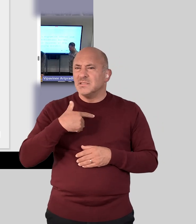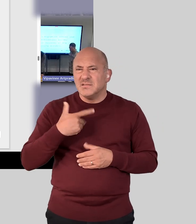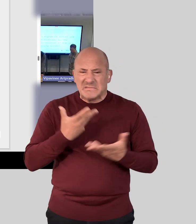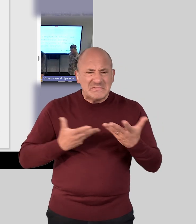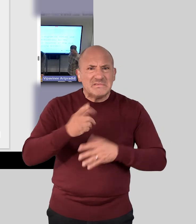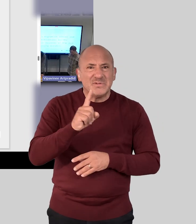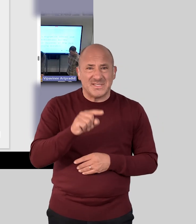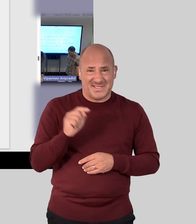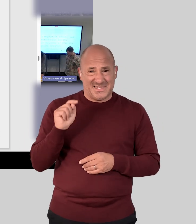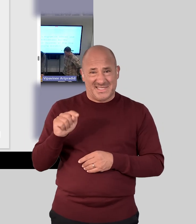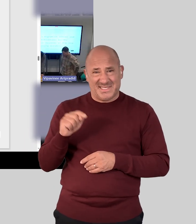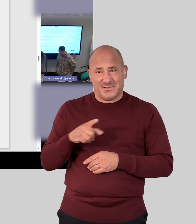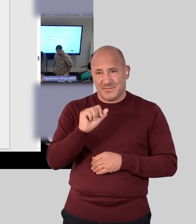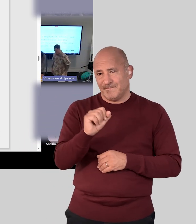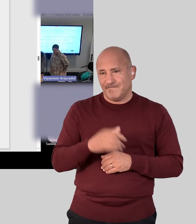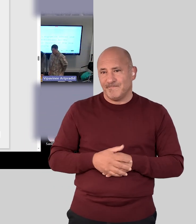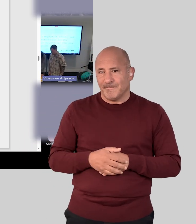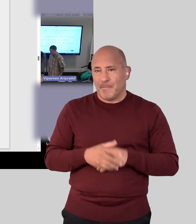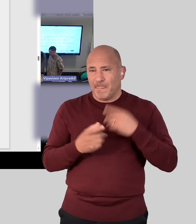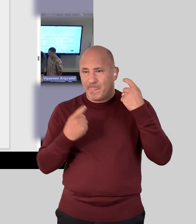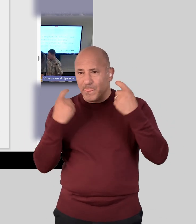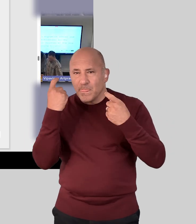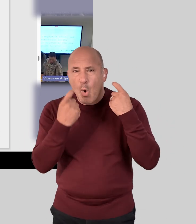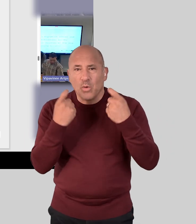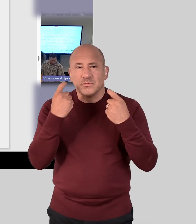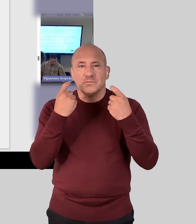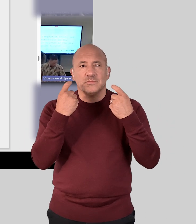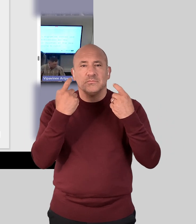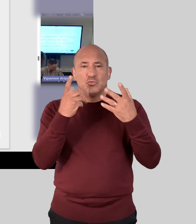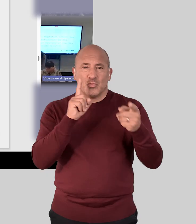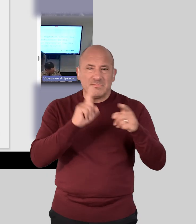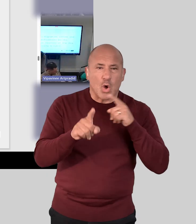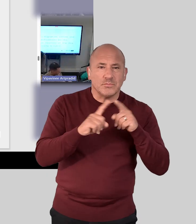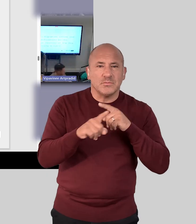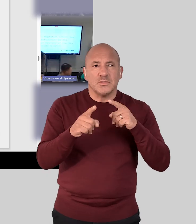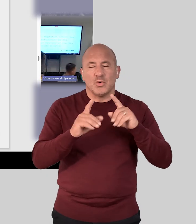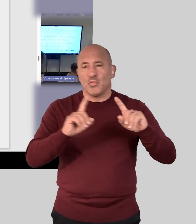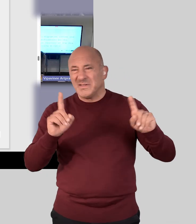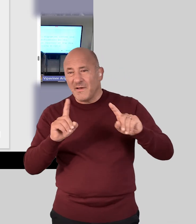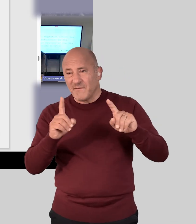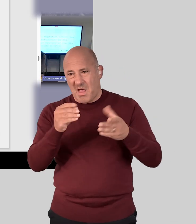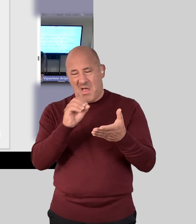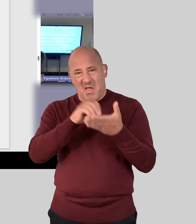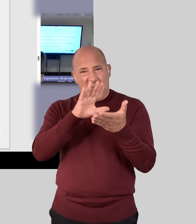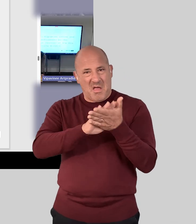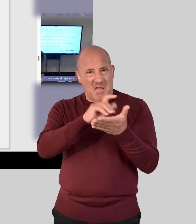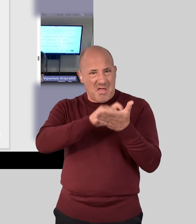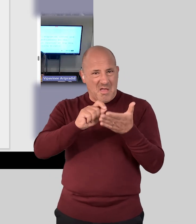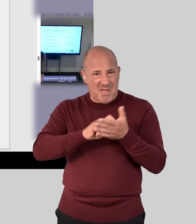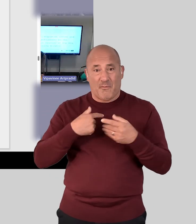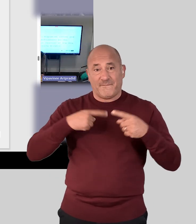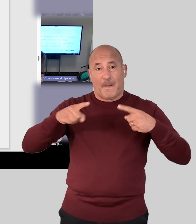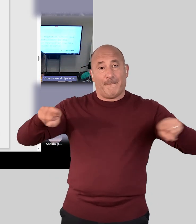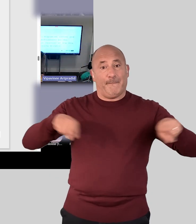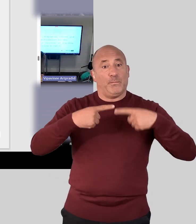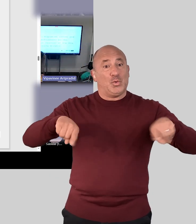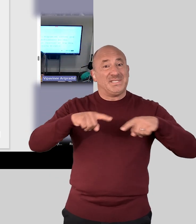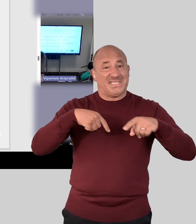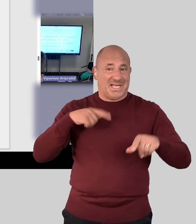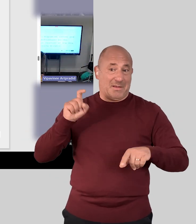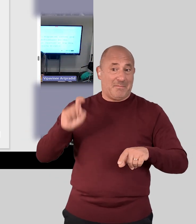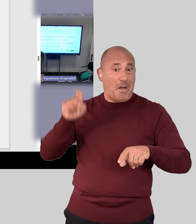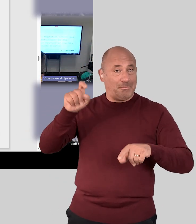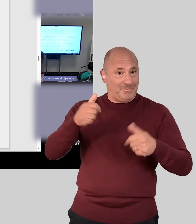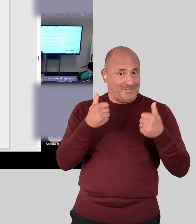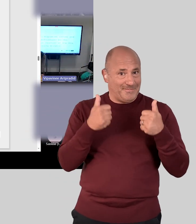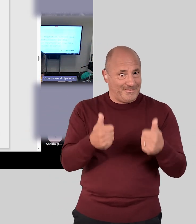we're just going to put that screen back up to give you a little bit of a reminder of what we're talking about. Any thoughts, any responses, and I'm going